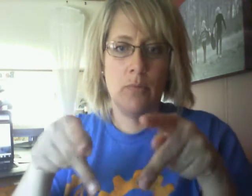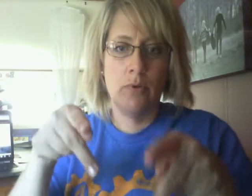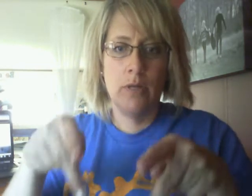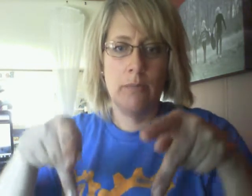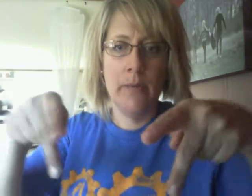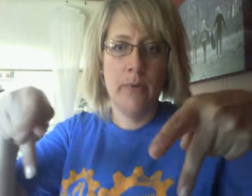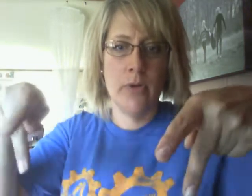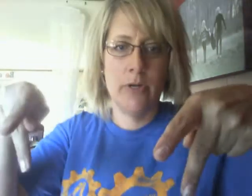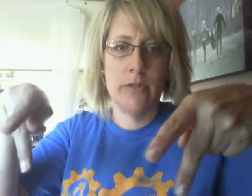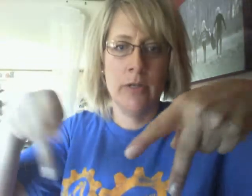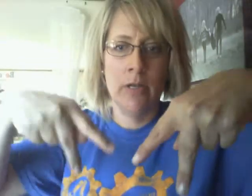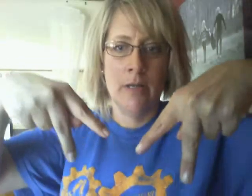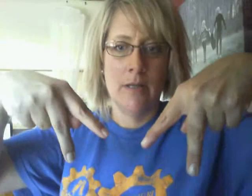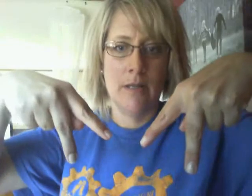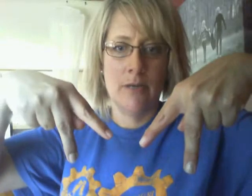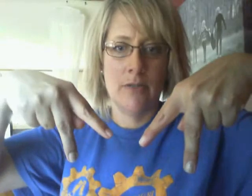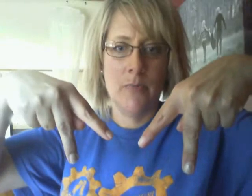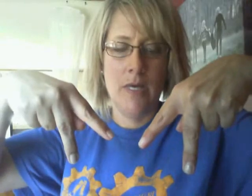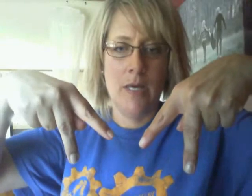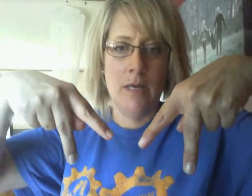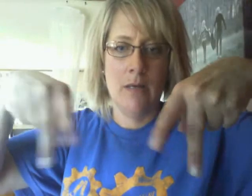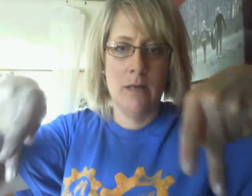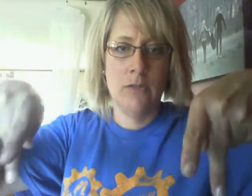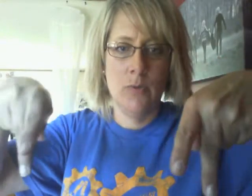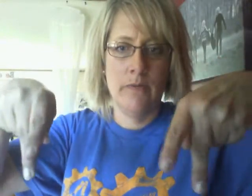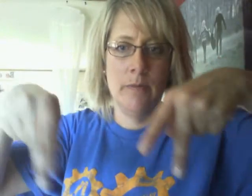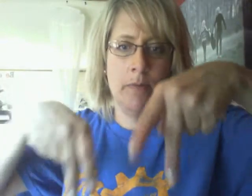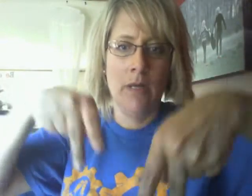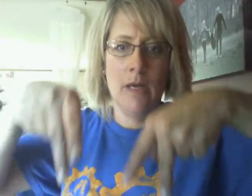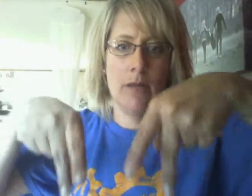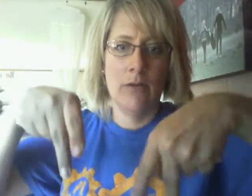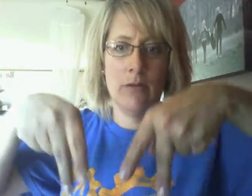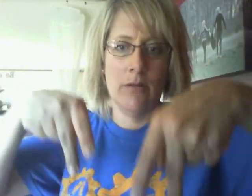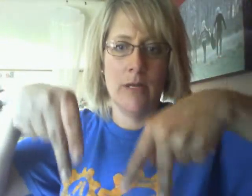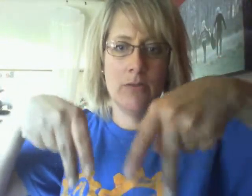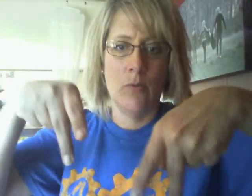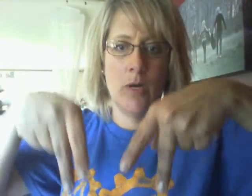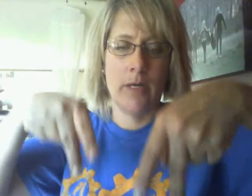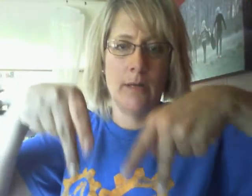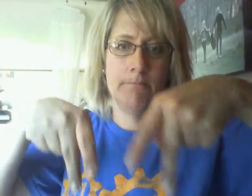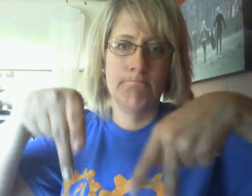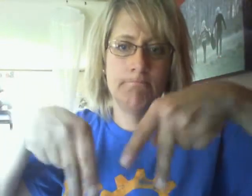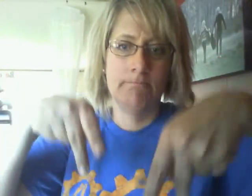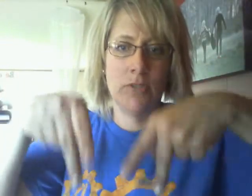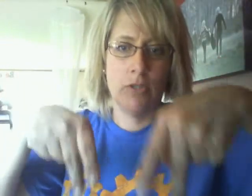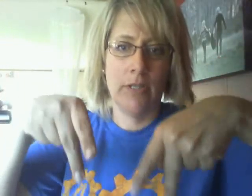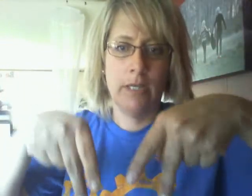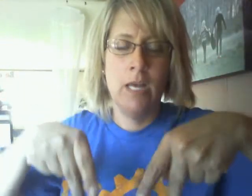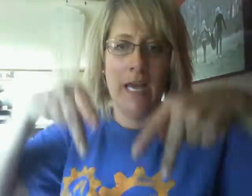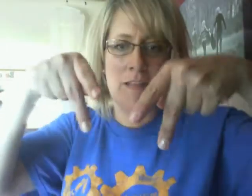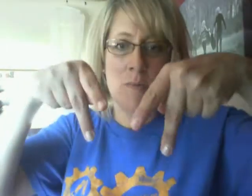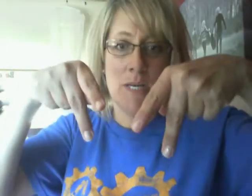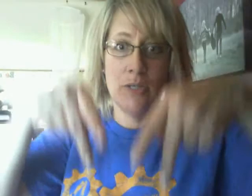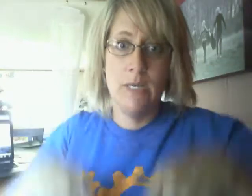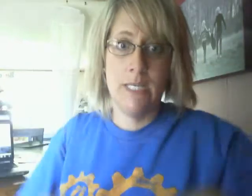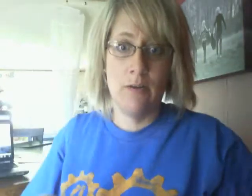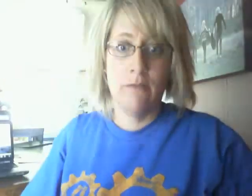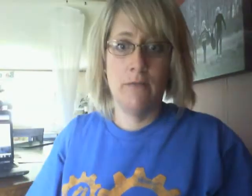people. And people are the letters P, two of them, and their little legs are walking, circling. And this would actually be down in front